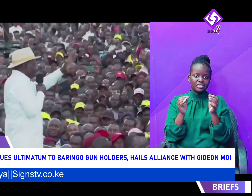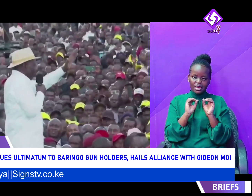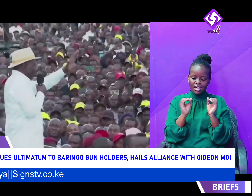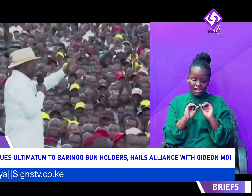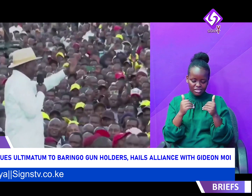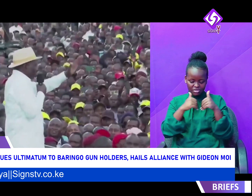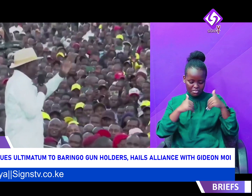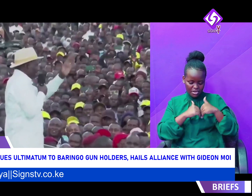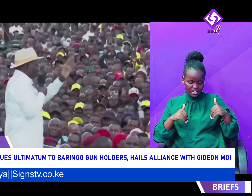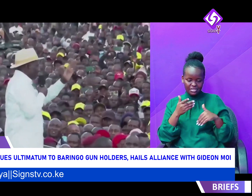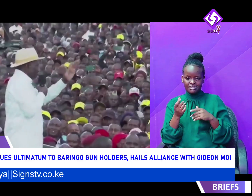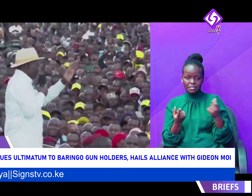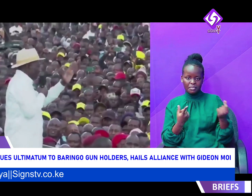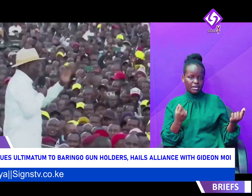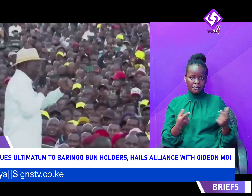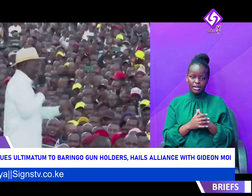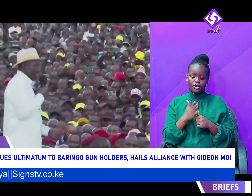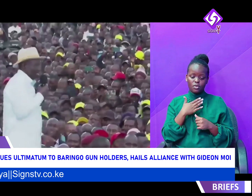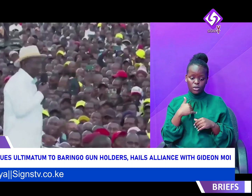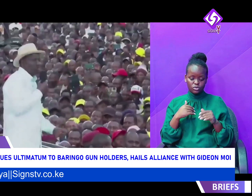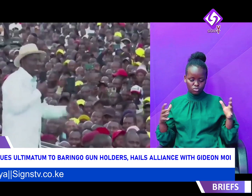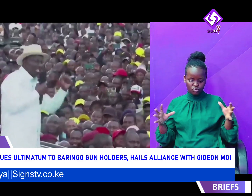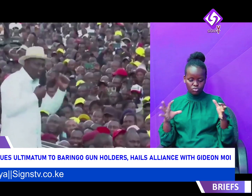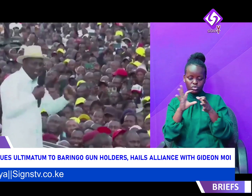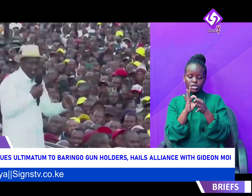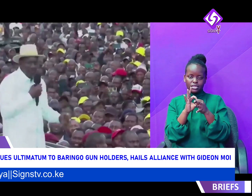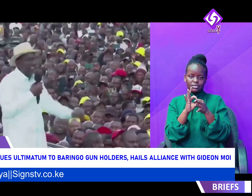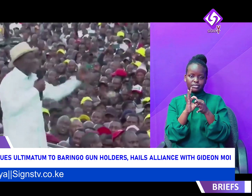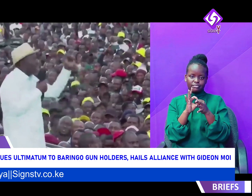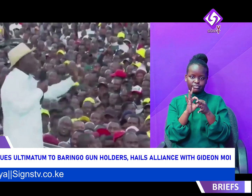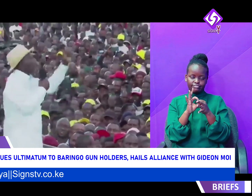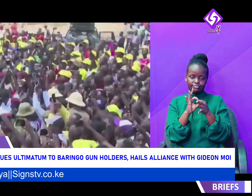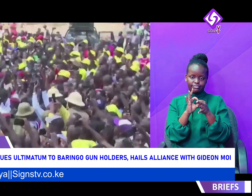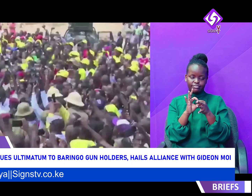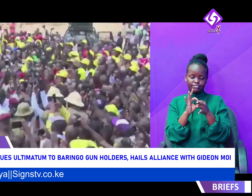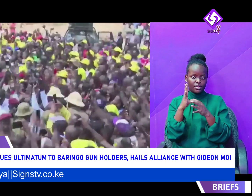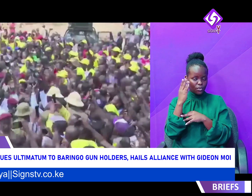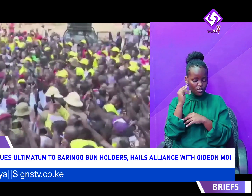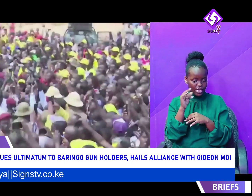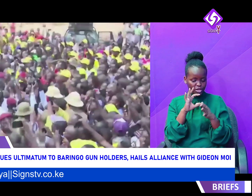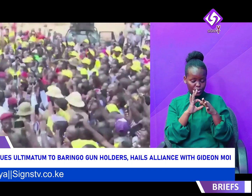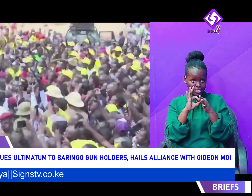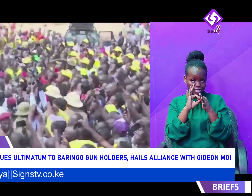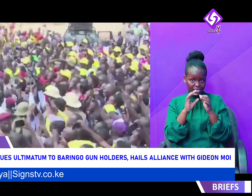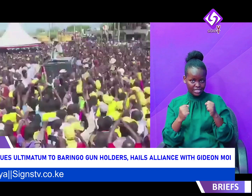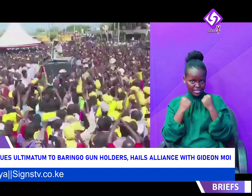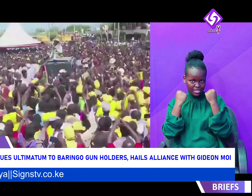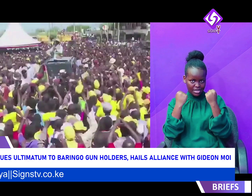pale. Tunataka tutembee safari moja. Tuunganishe kwa sababu umoja ni nguvu.